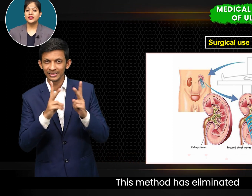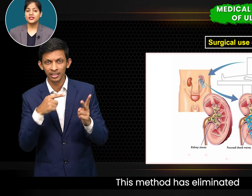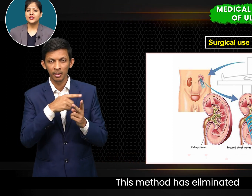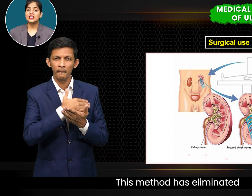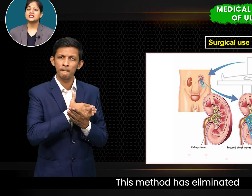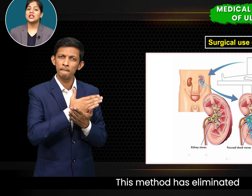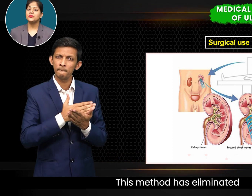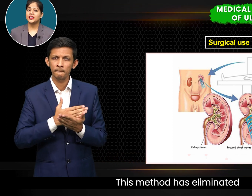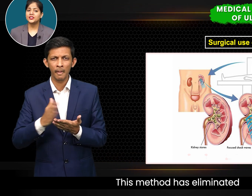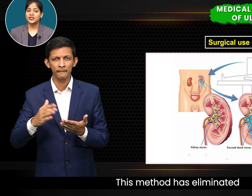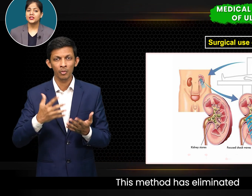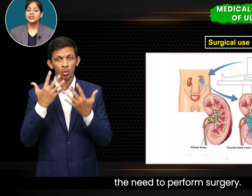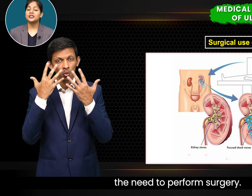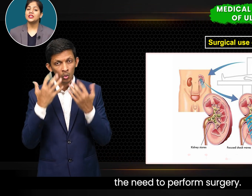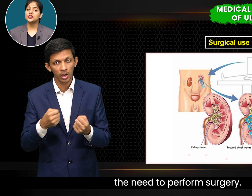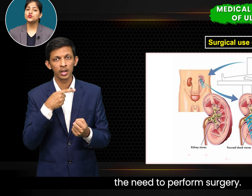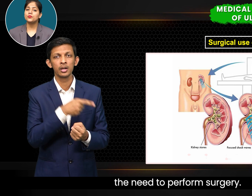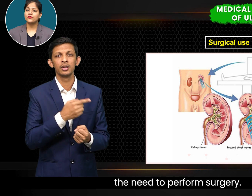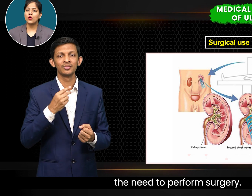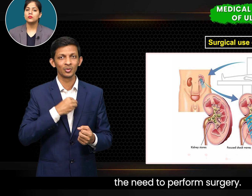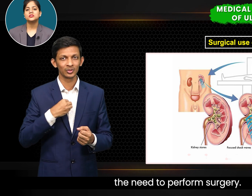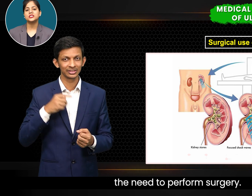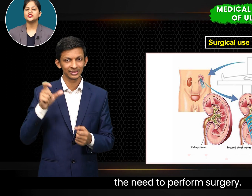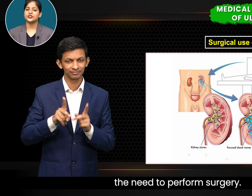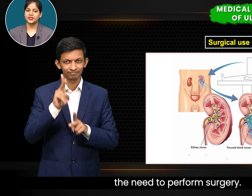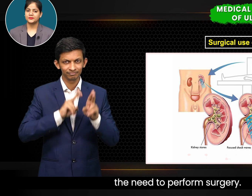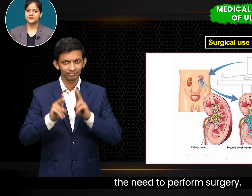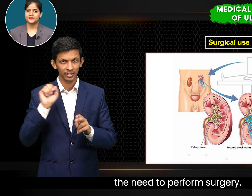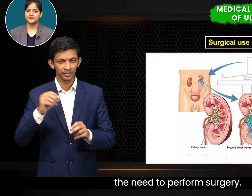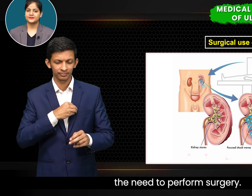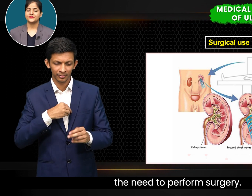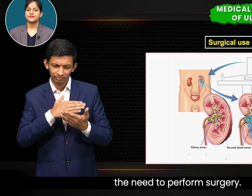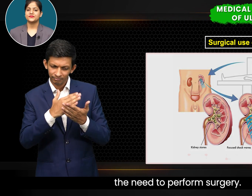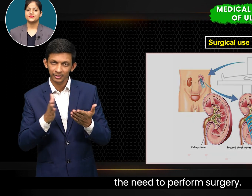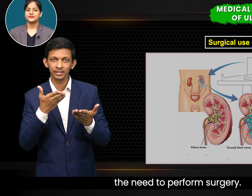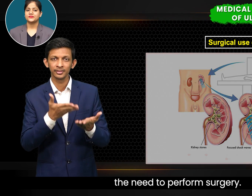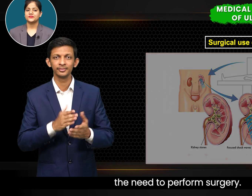This method has eliminated the need to perform surgery.